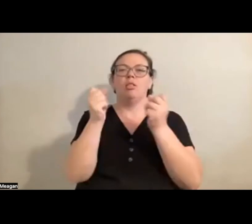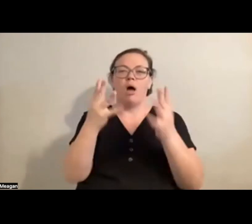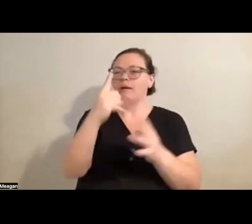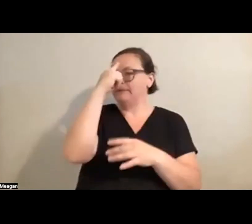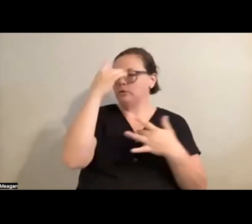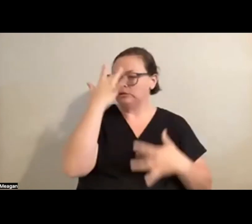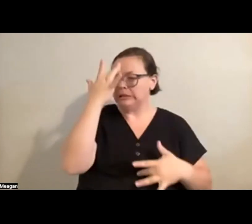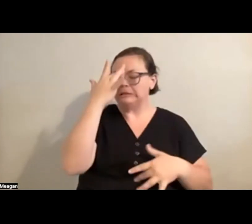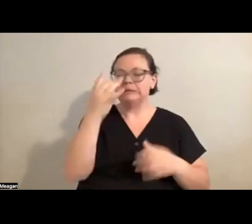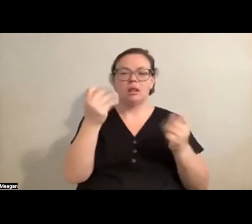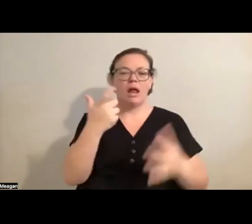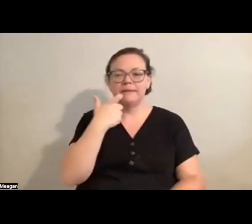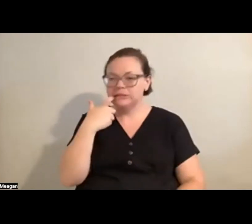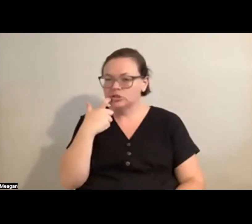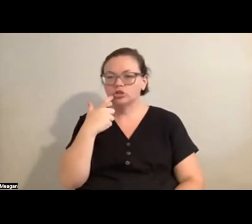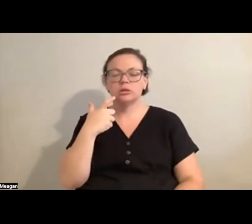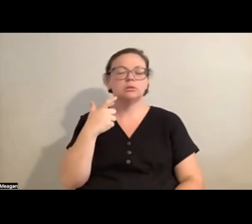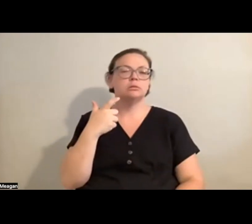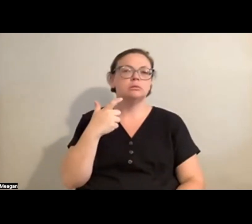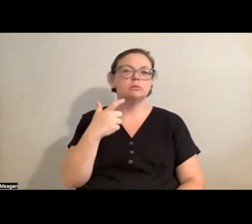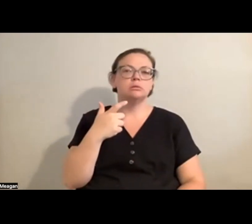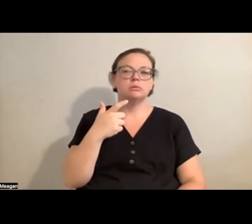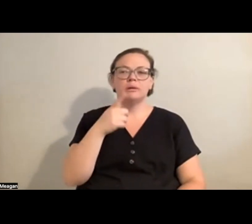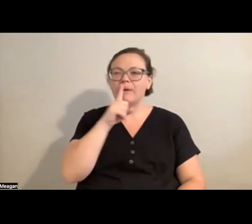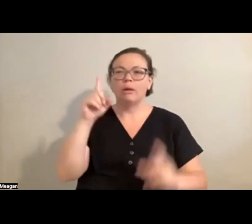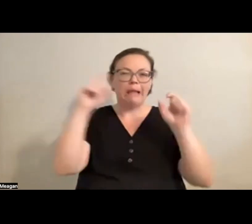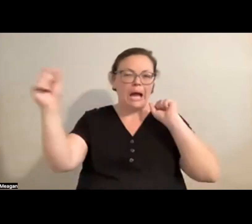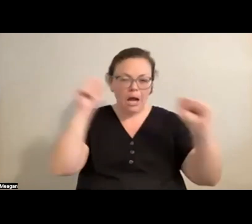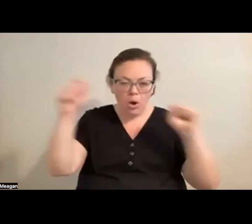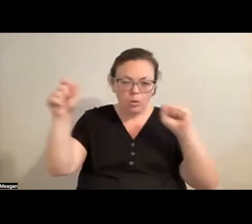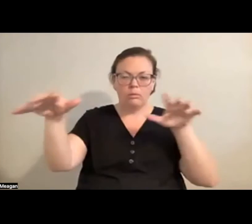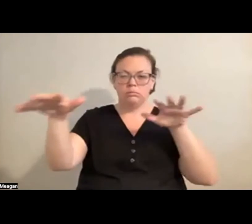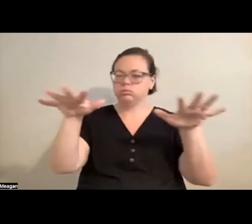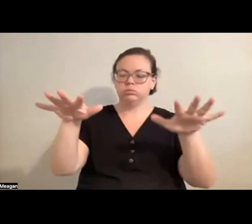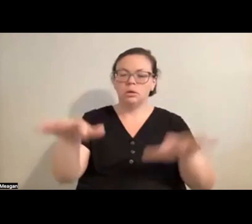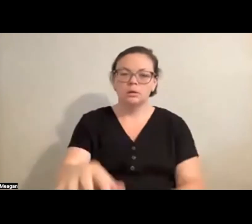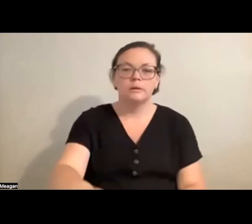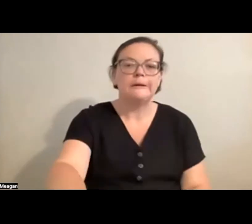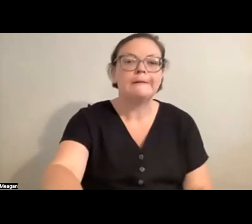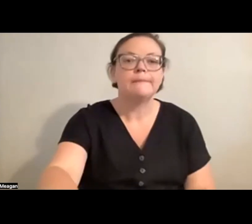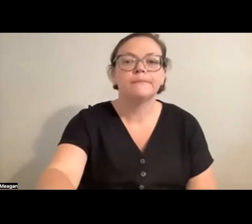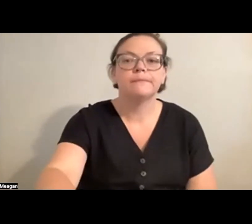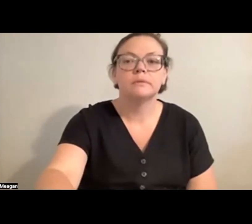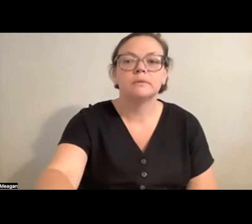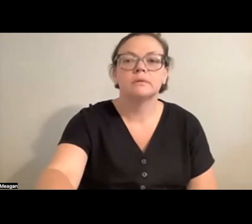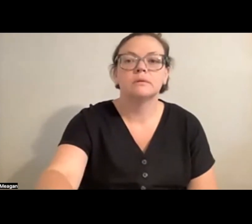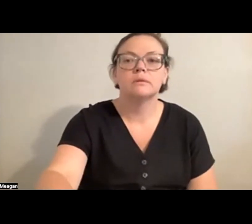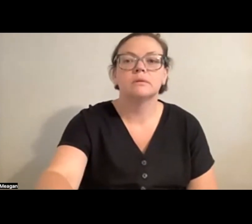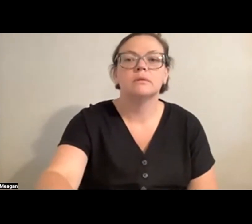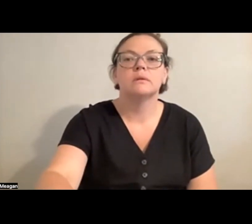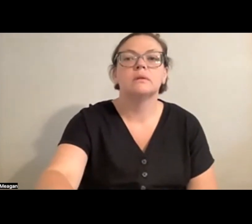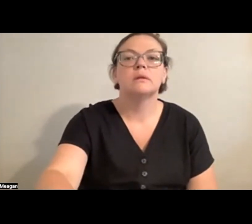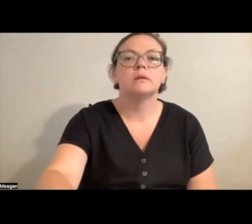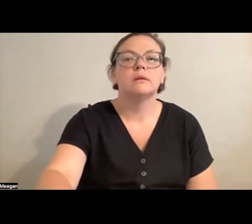lots of addiction, very loud. And if I was going to survive, I